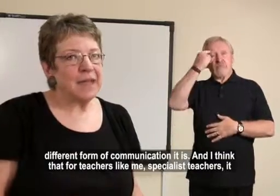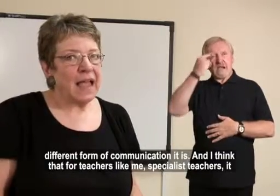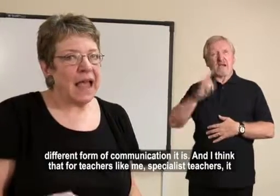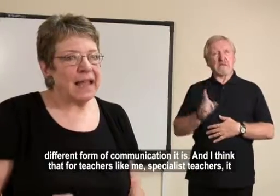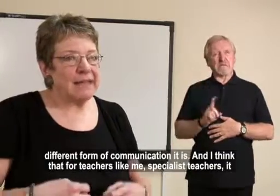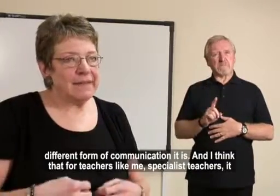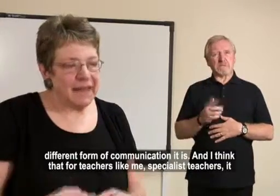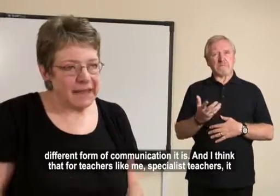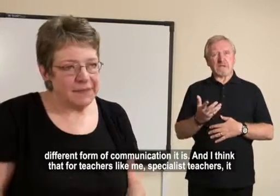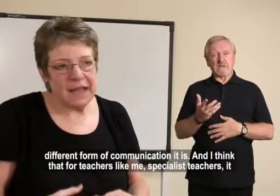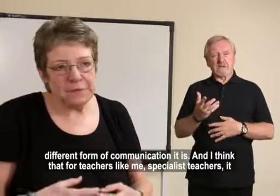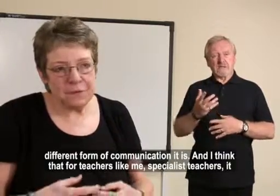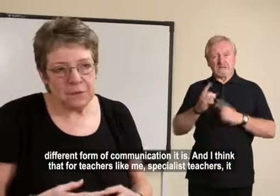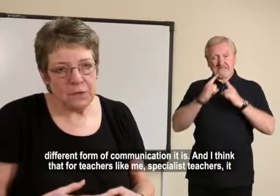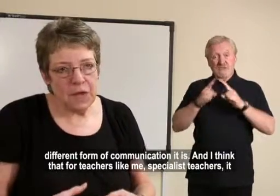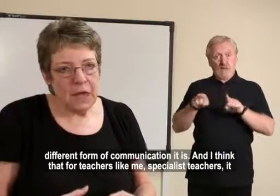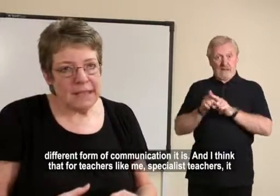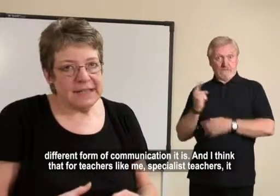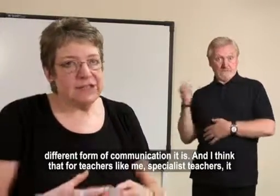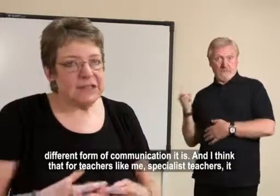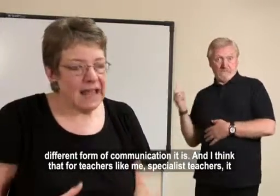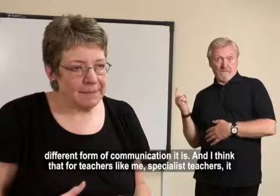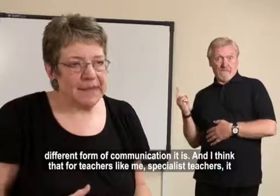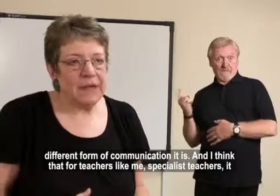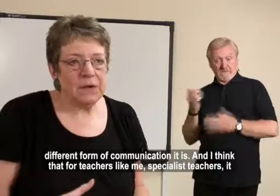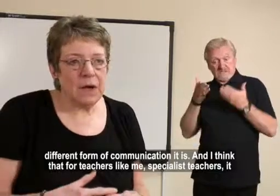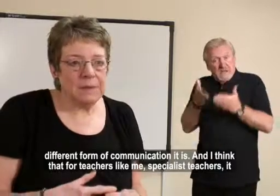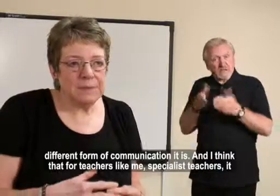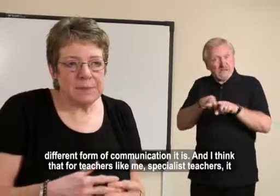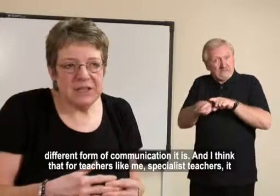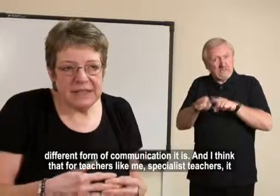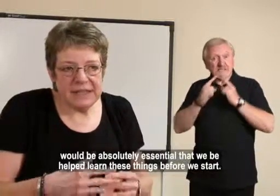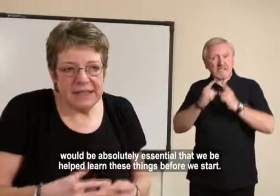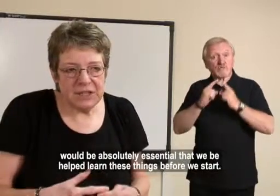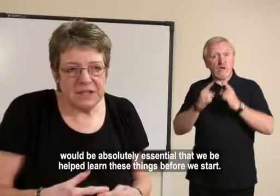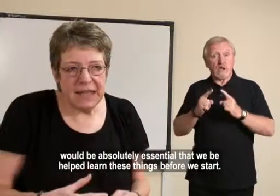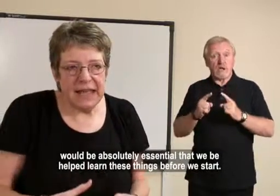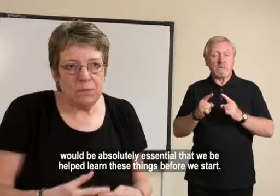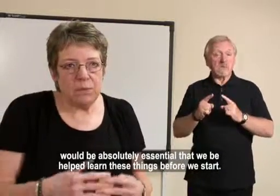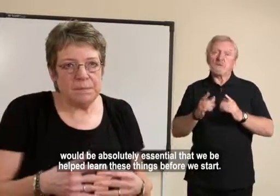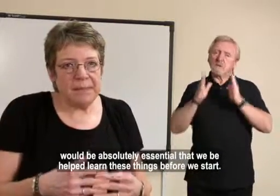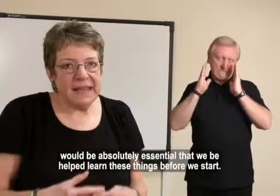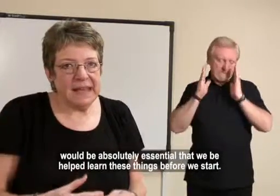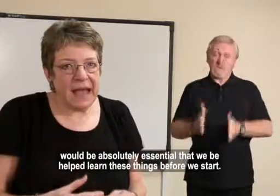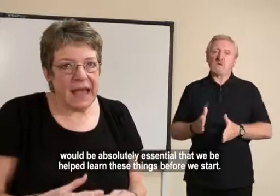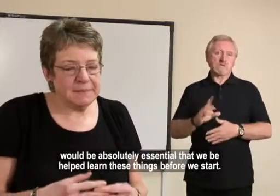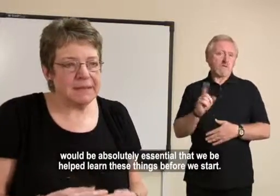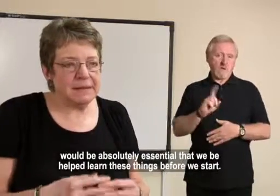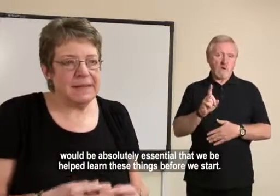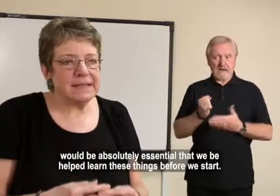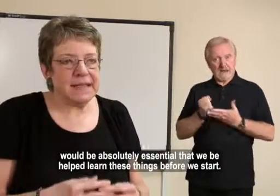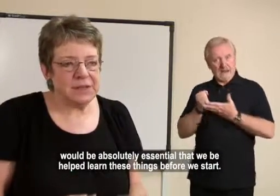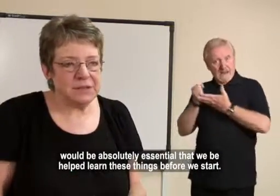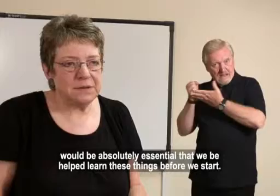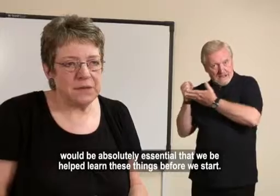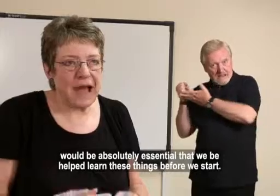And I think that for teachers like me, specialist teachers, it would be